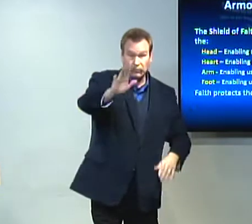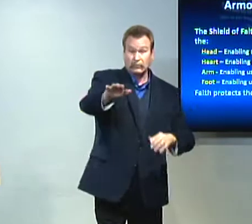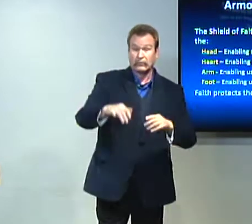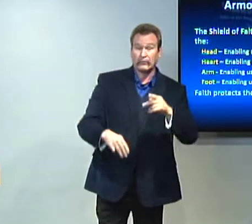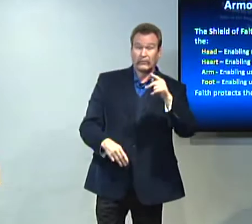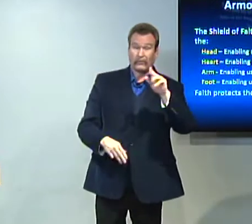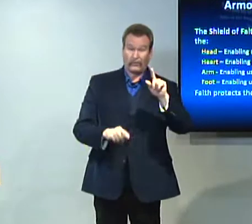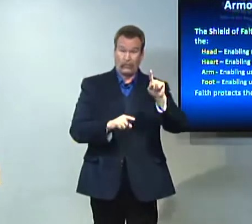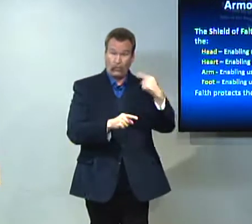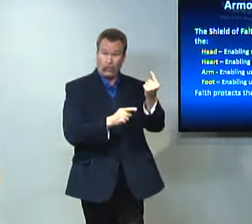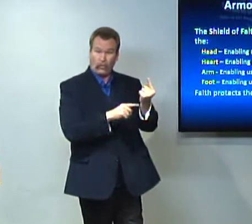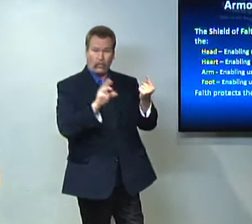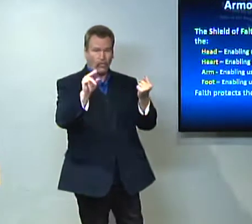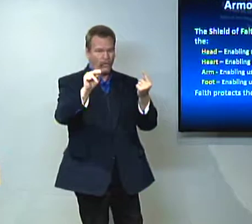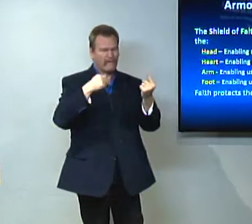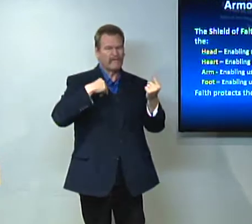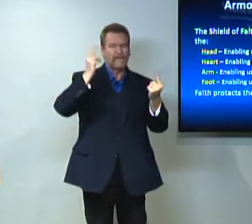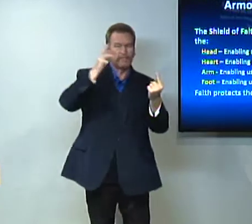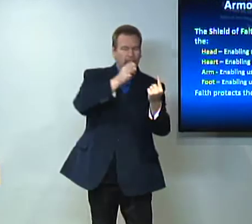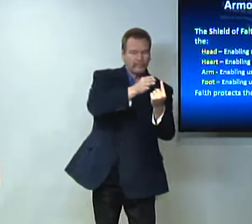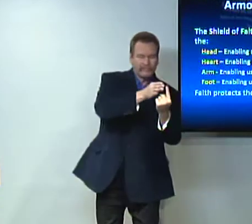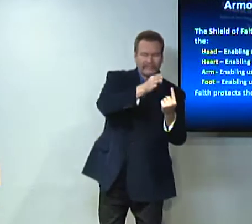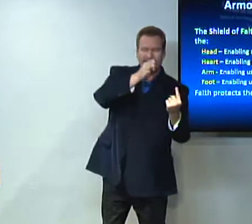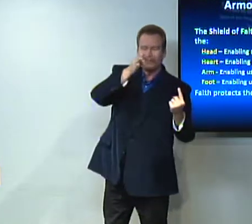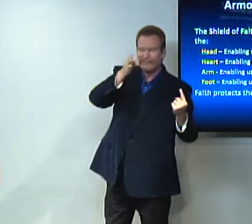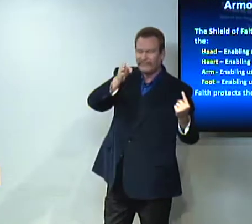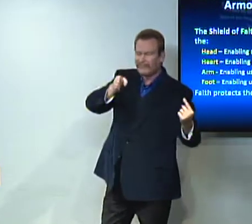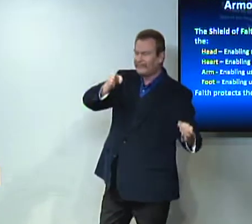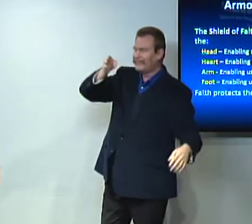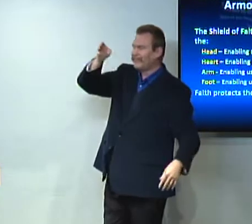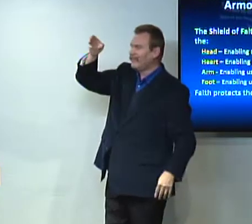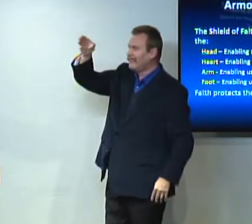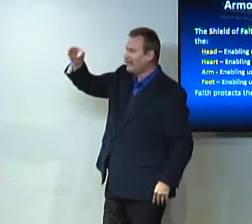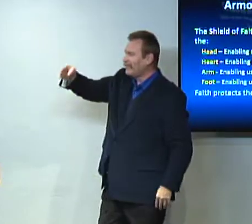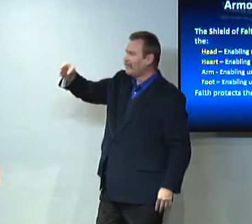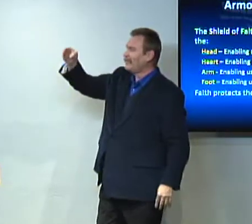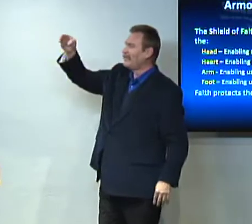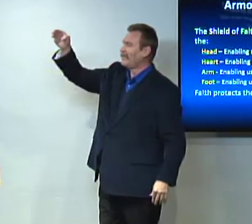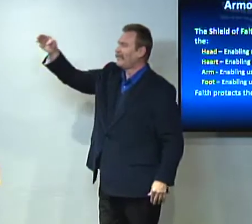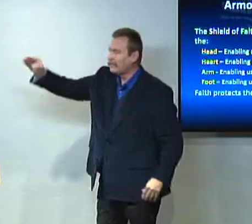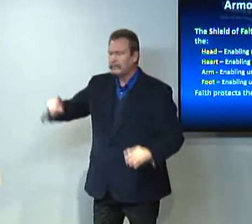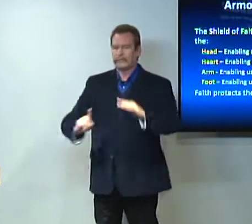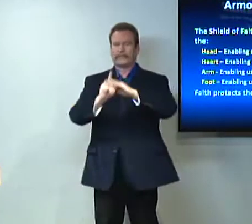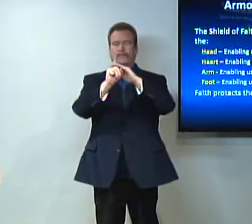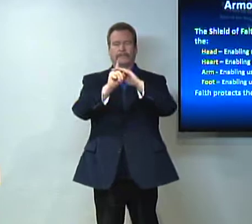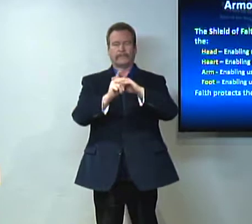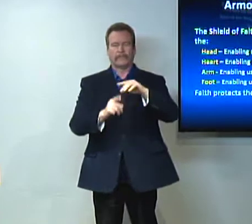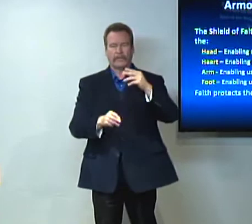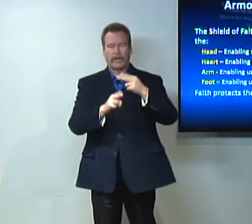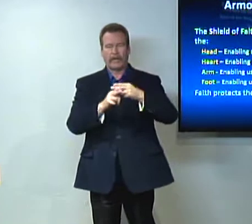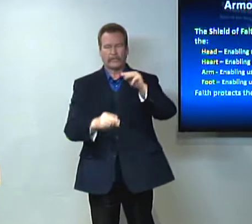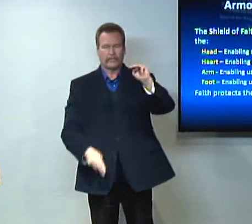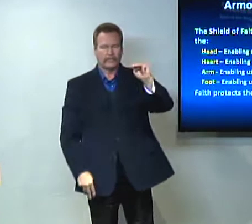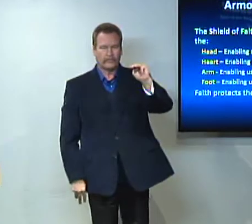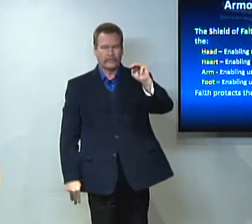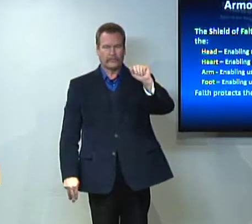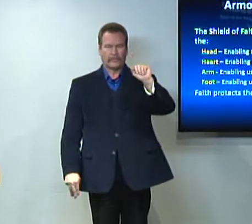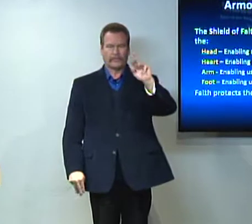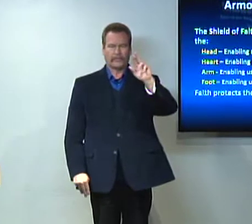established throughout the known world. And it wasn't just Paul, but there were many other followers of Jesus. For